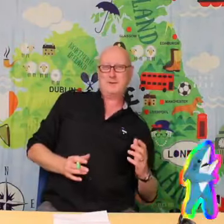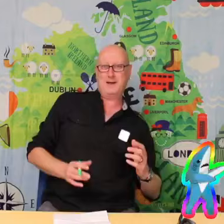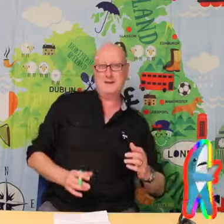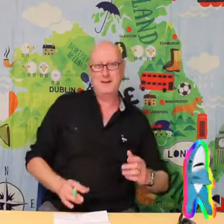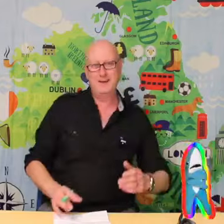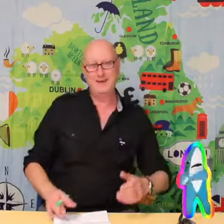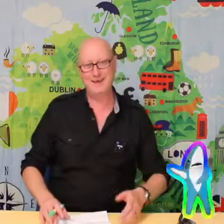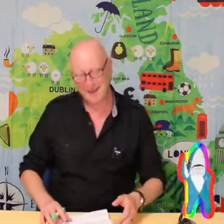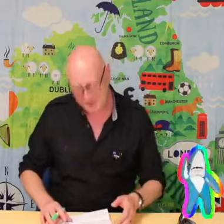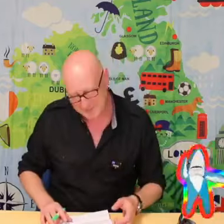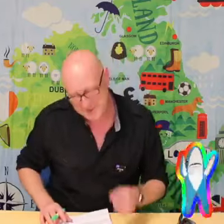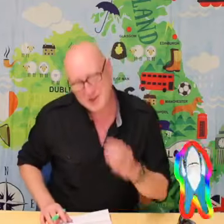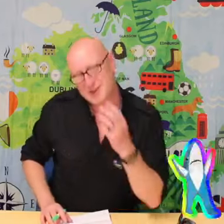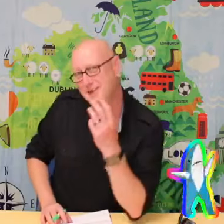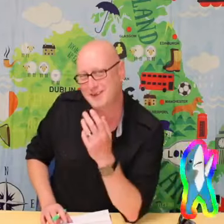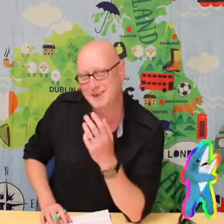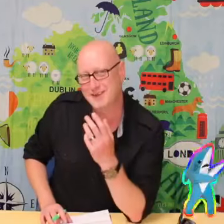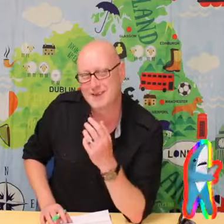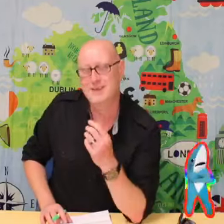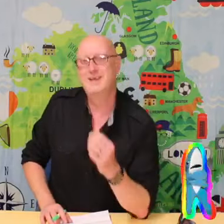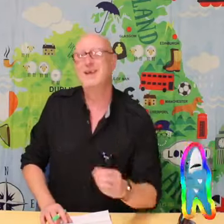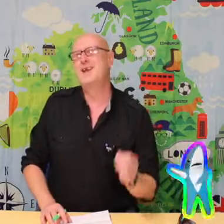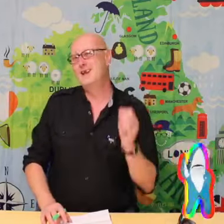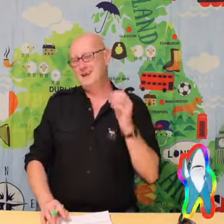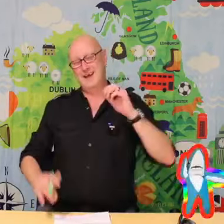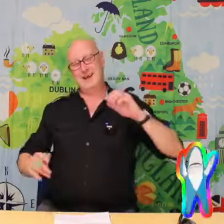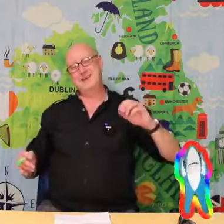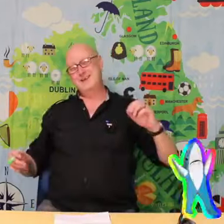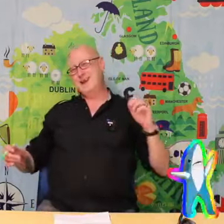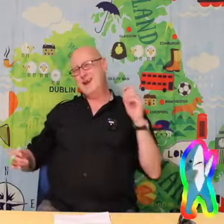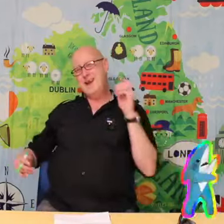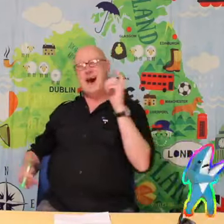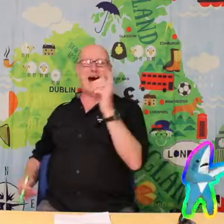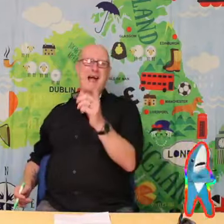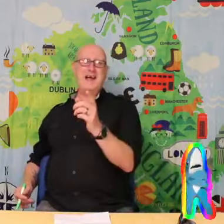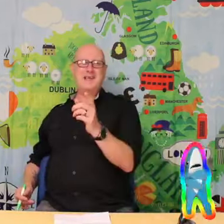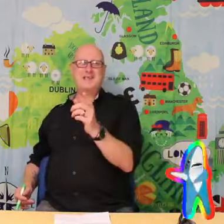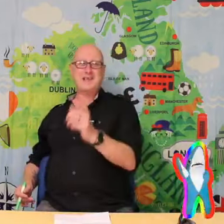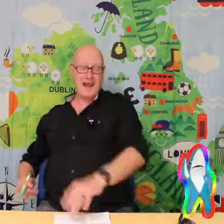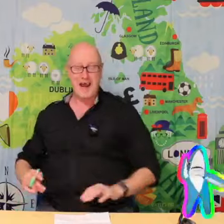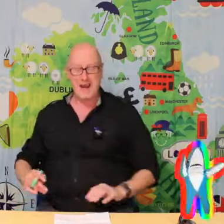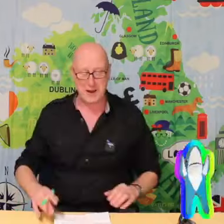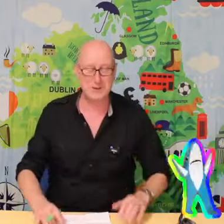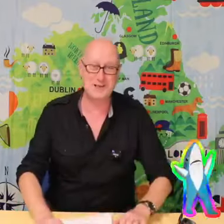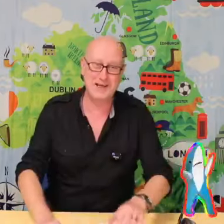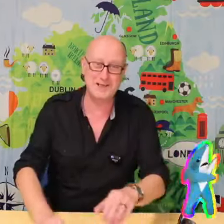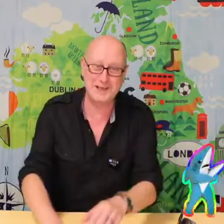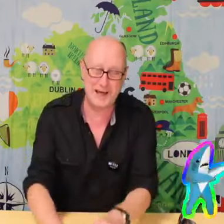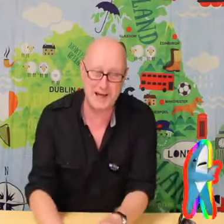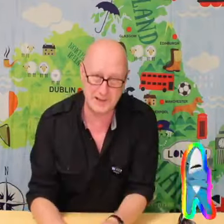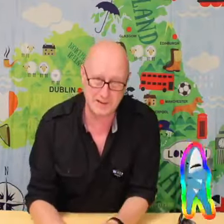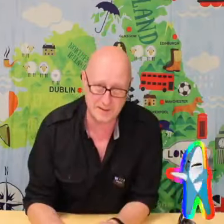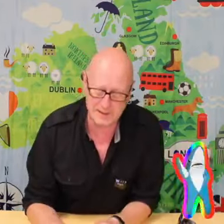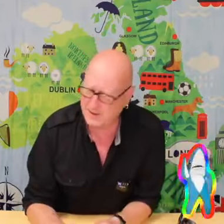Just chill back. I am, I'm chill. Just missing your smoking jacket and bubble pipe. Nice. Anyhow, today is the 18th. It is the 18th,